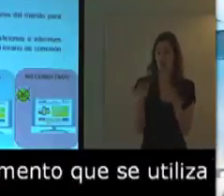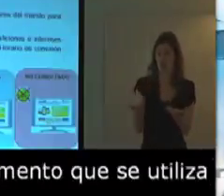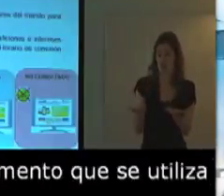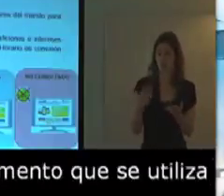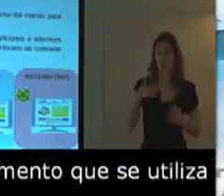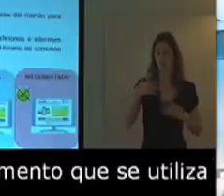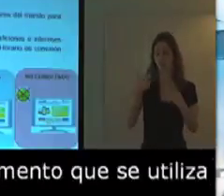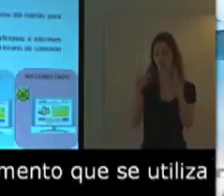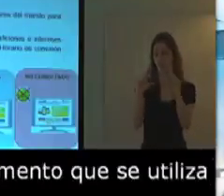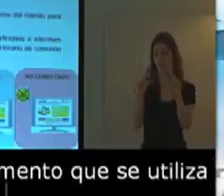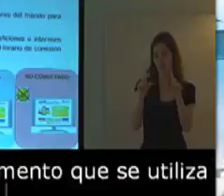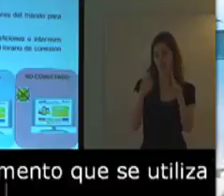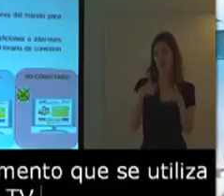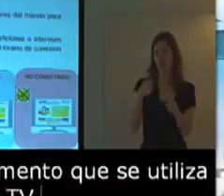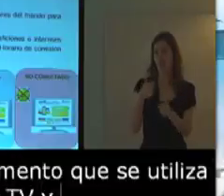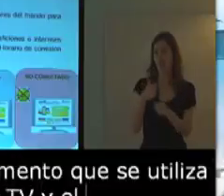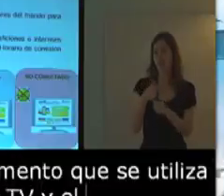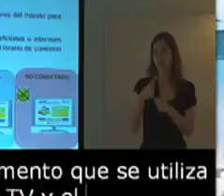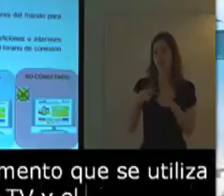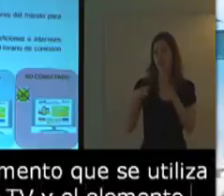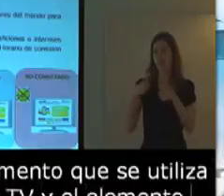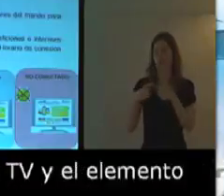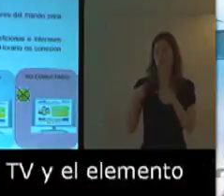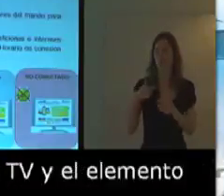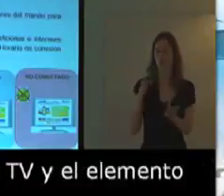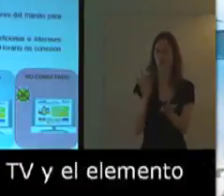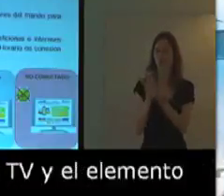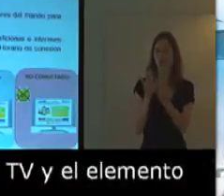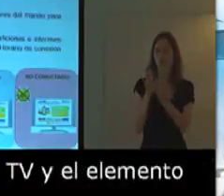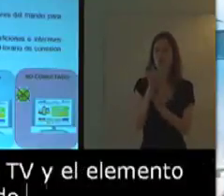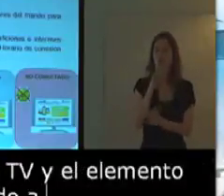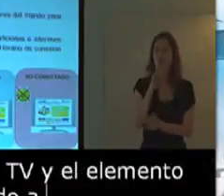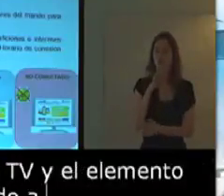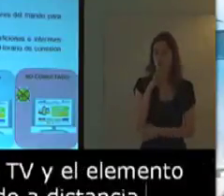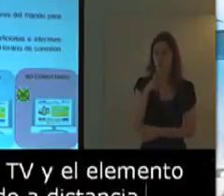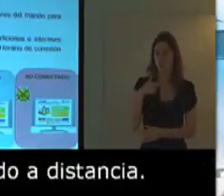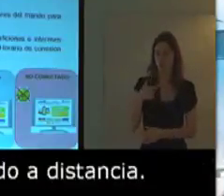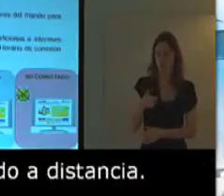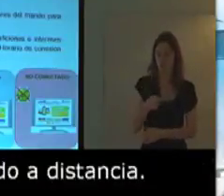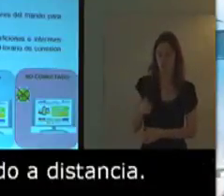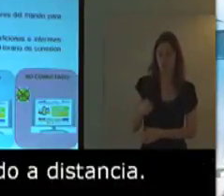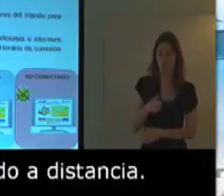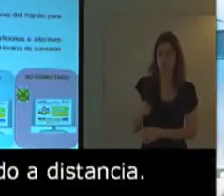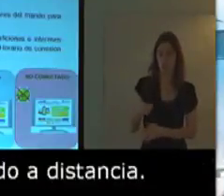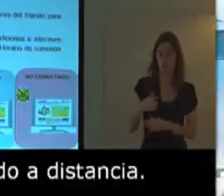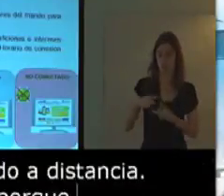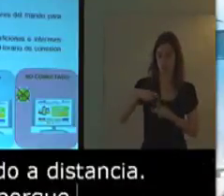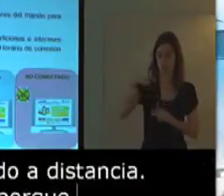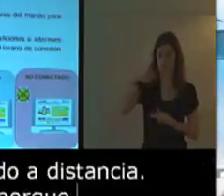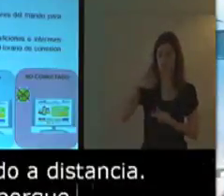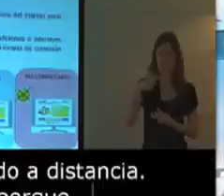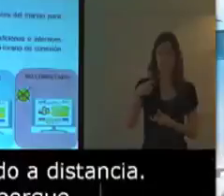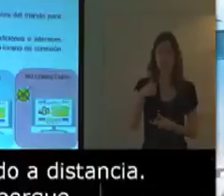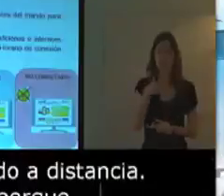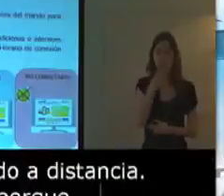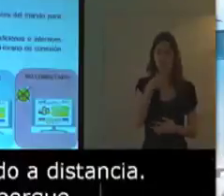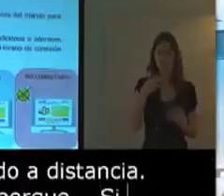this is the elderly, and they're going to use mostly the remote control unit. It's very straightforward. It's user friendly.